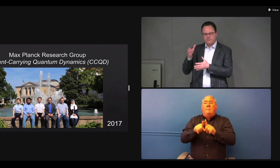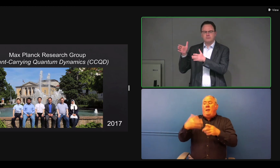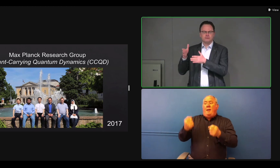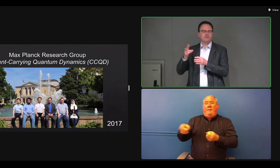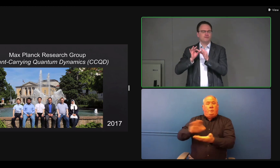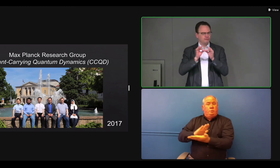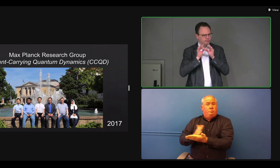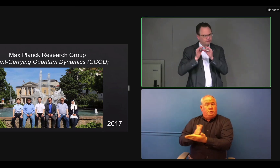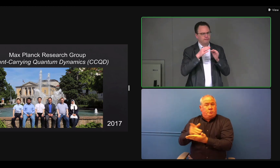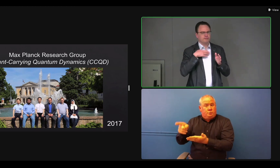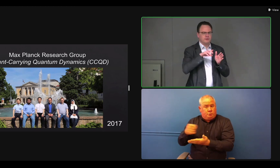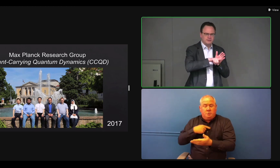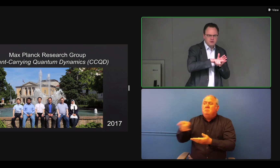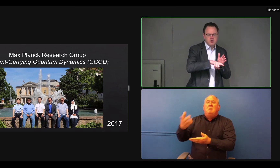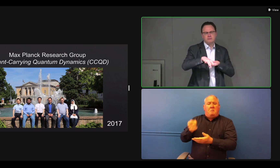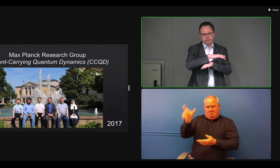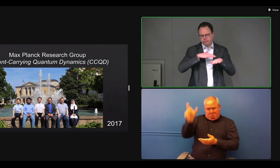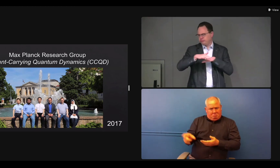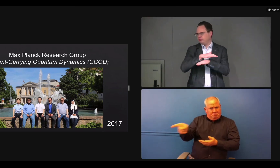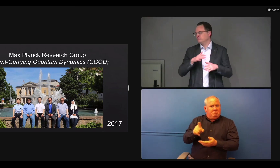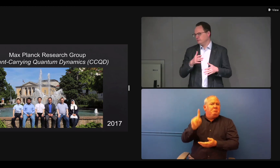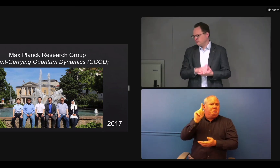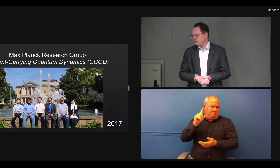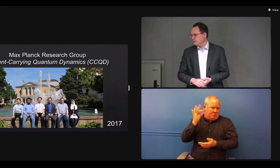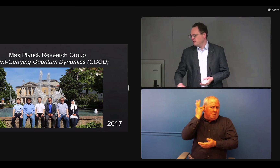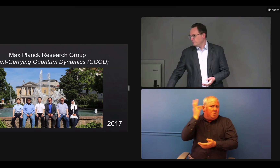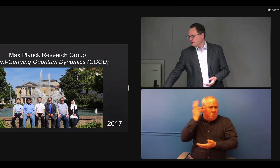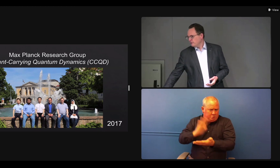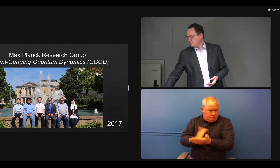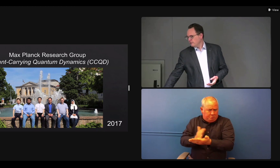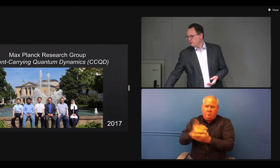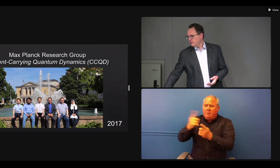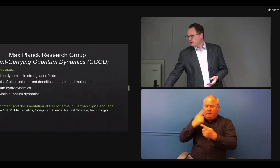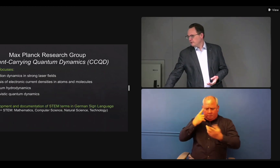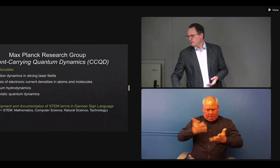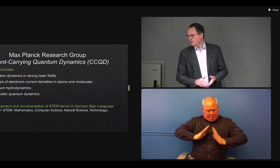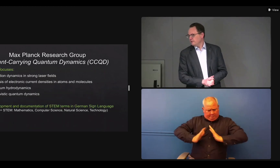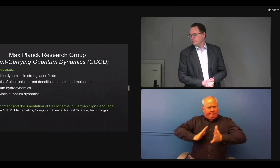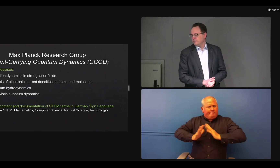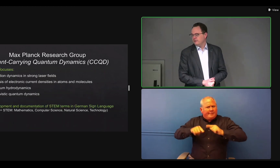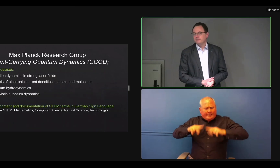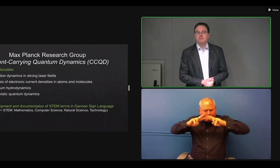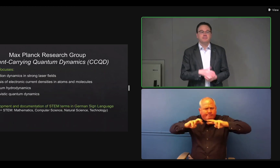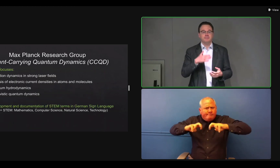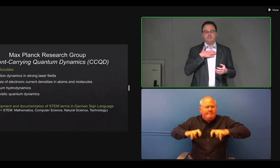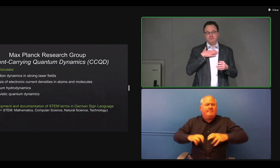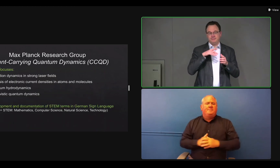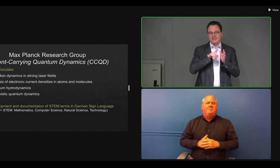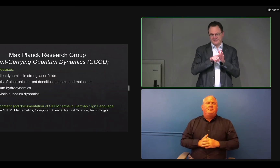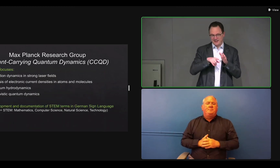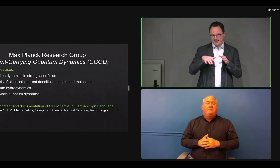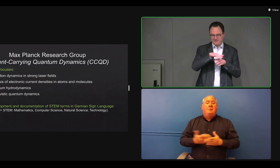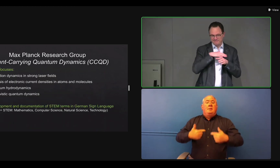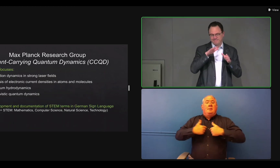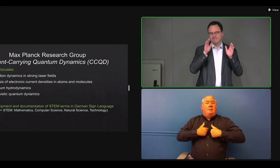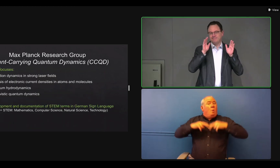We've communicated through an interpreter who has been on site with us to facilitate our research team exchanges, but we determined that additional communication